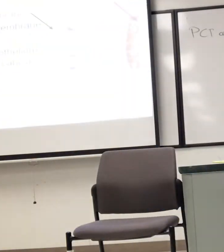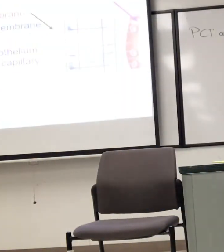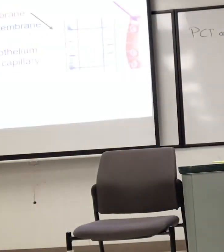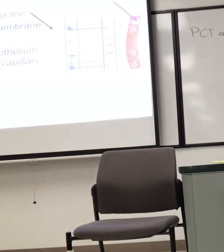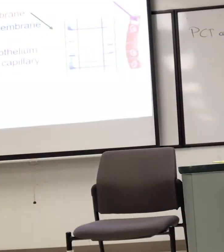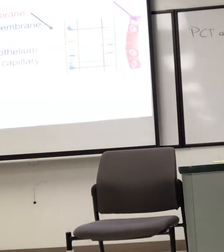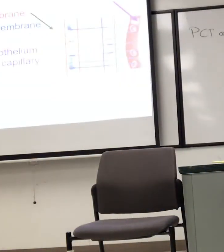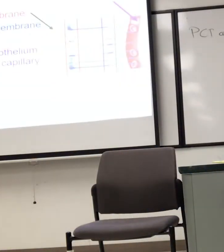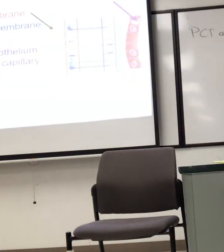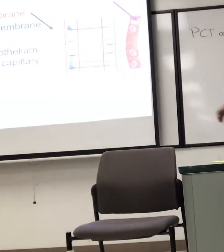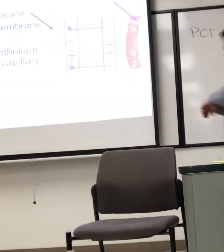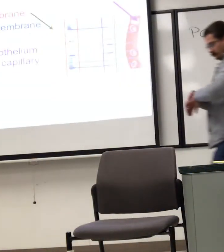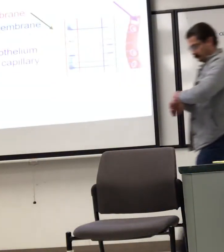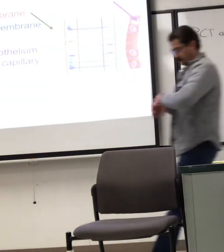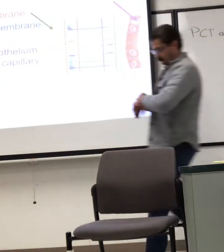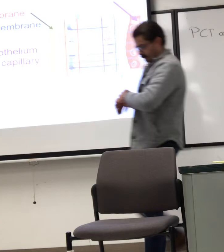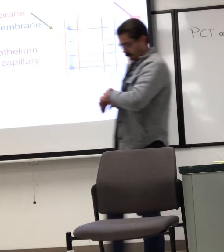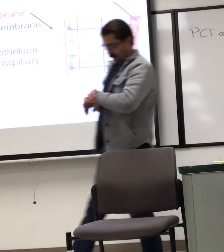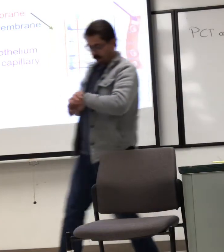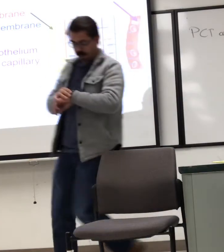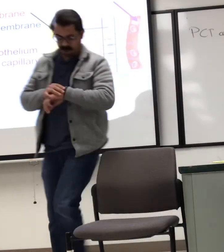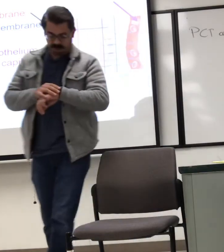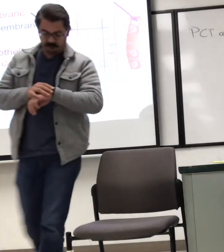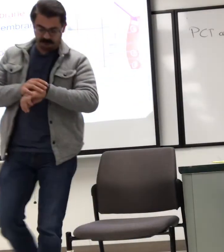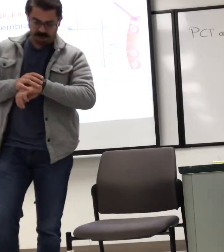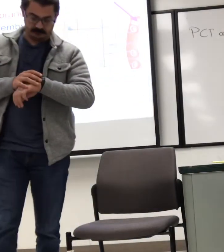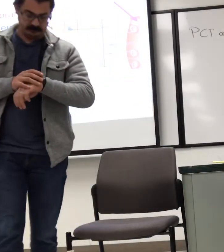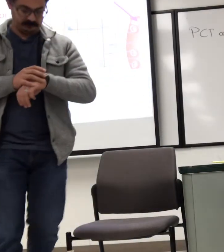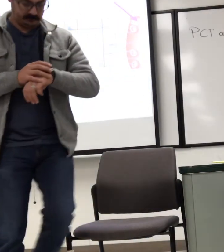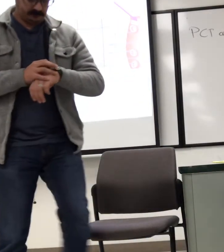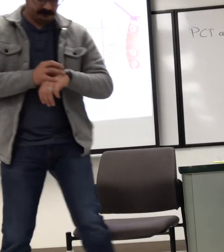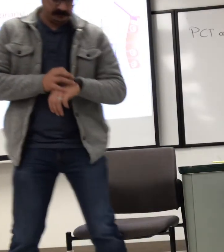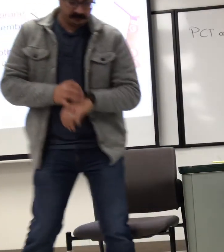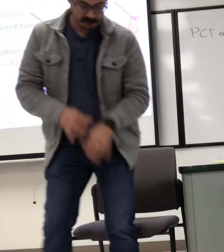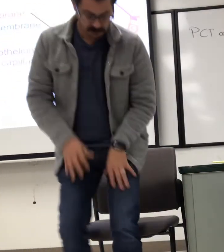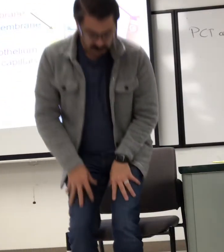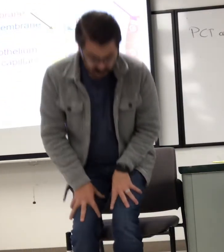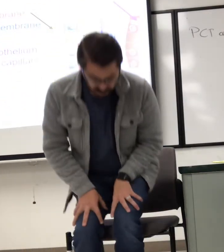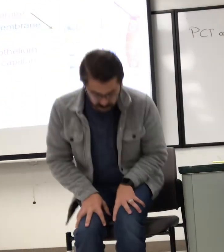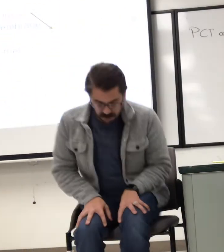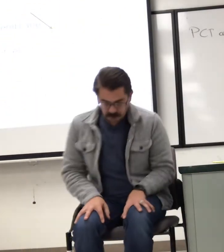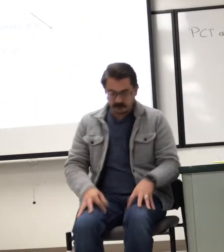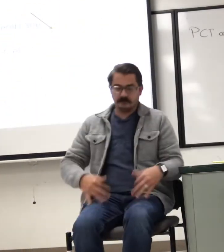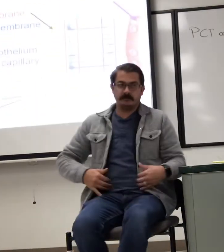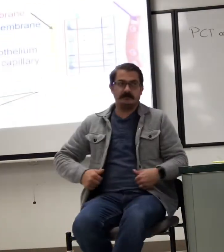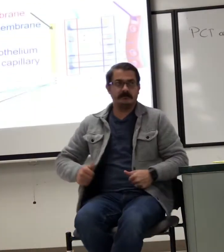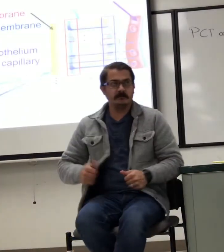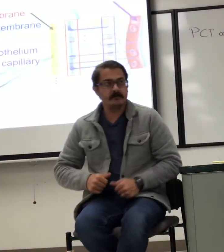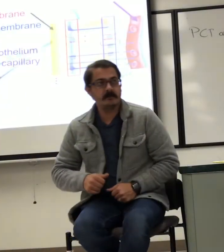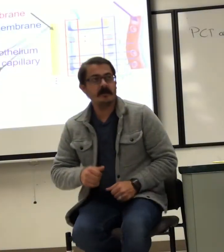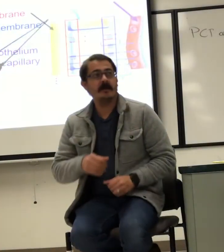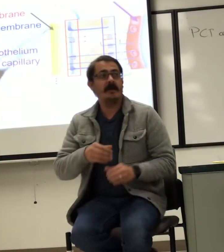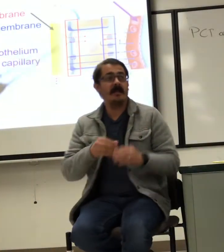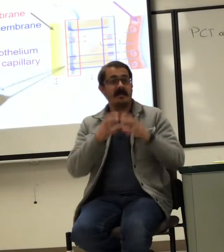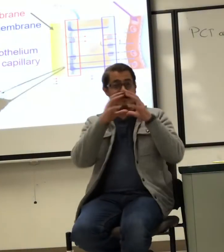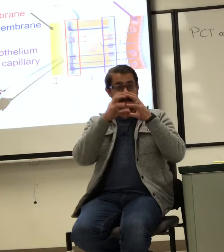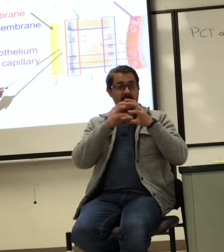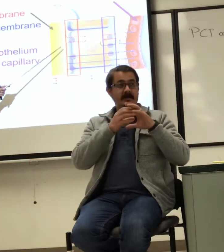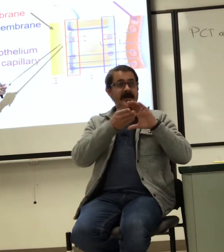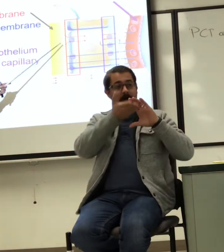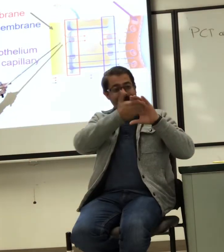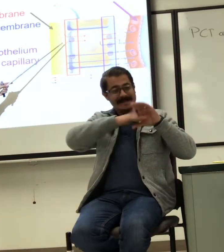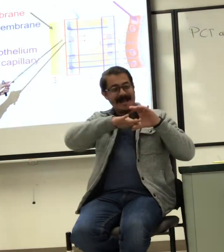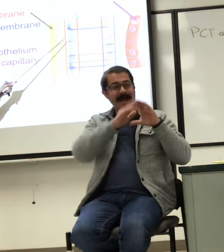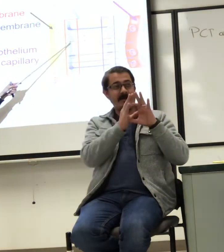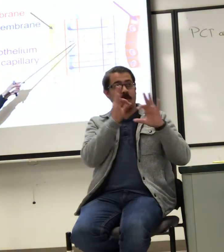really the cells you should be studying. Study a cell that lines the tube, and then study